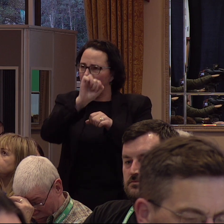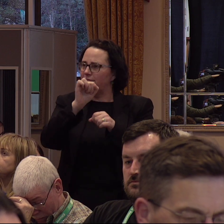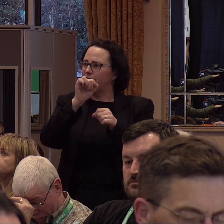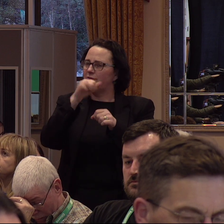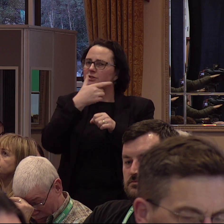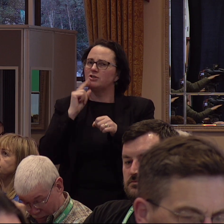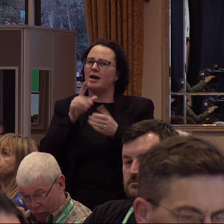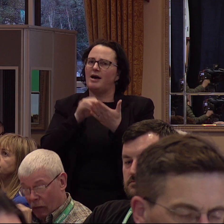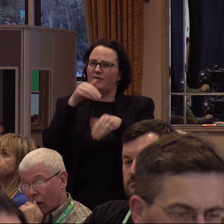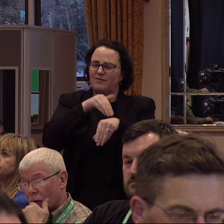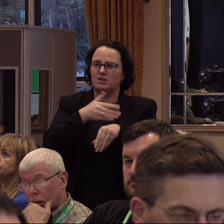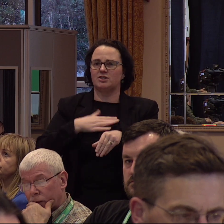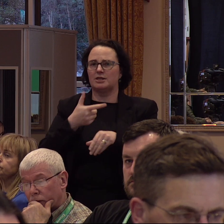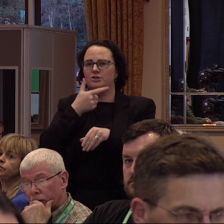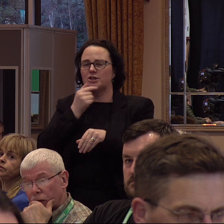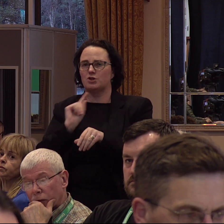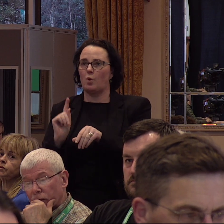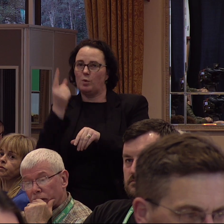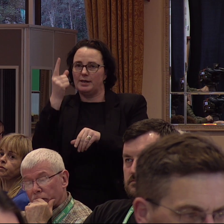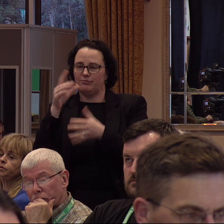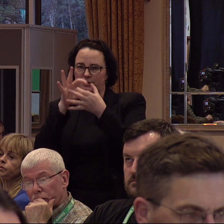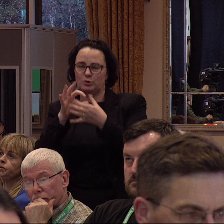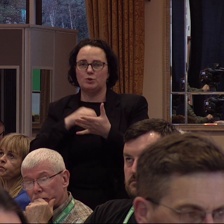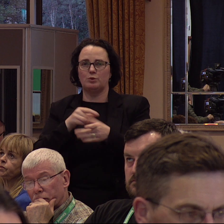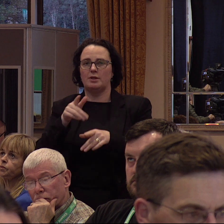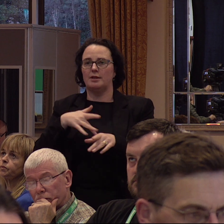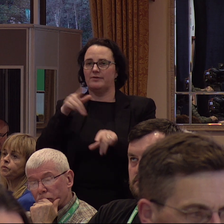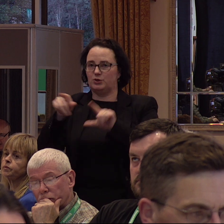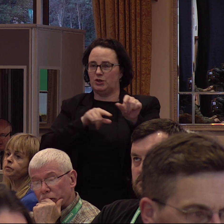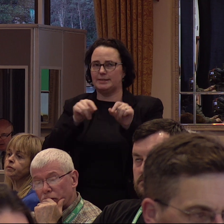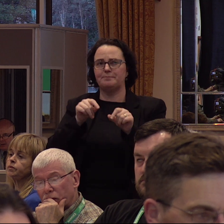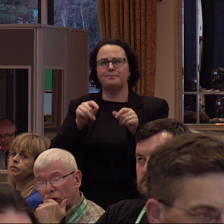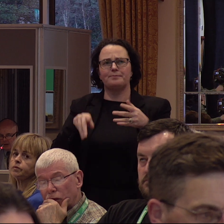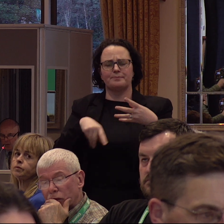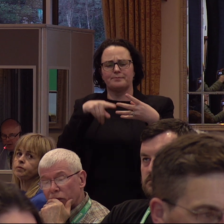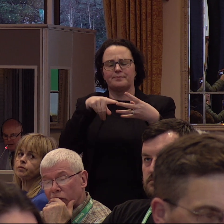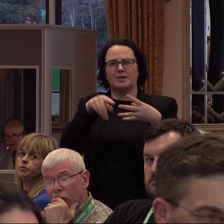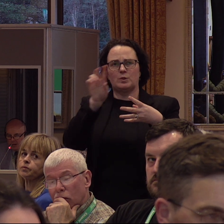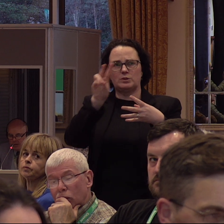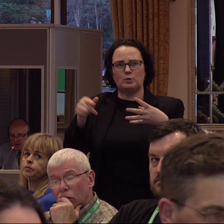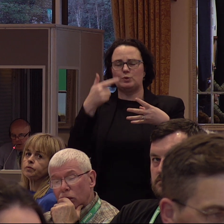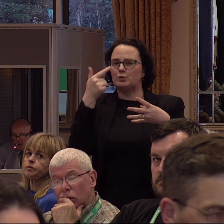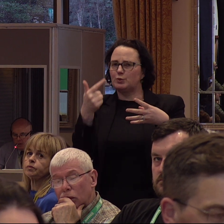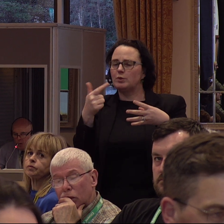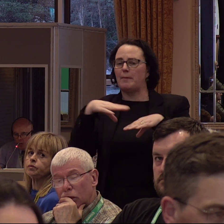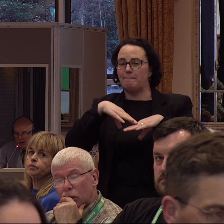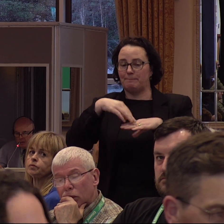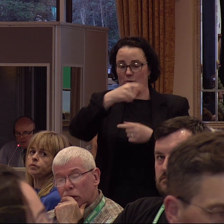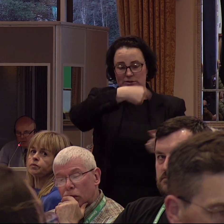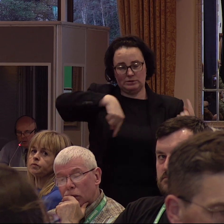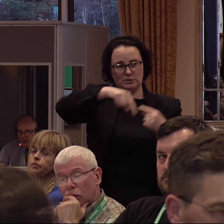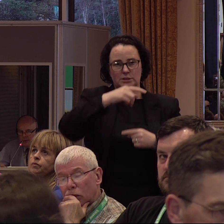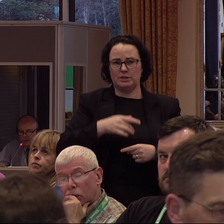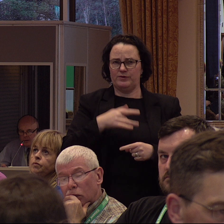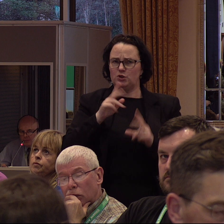effect than gender alone on life choices. On question 2, the majority of the citizens thought it should